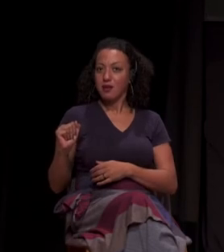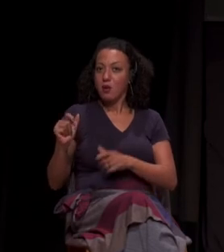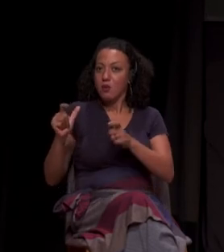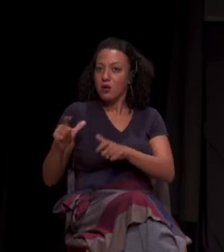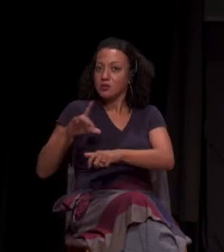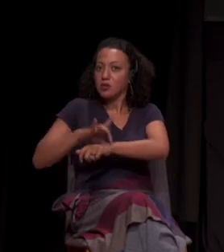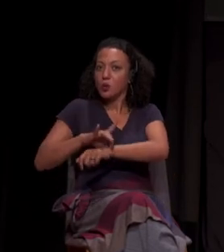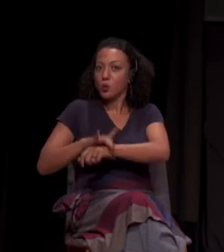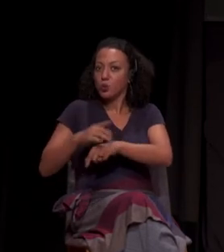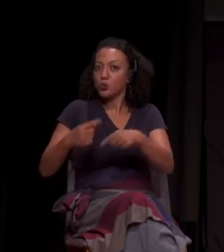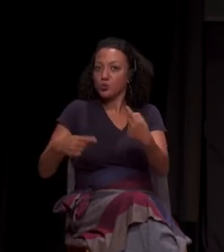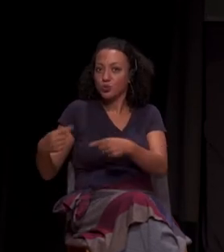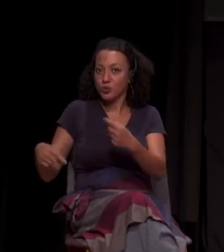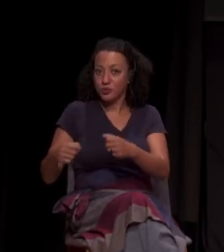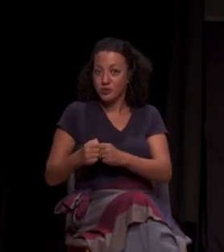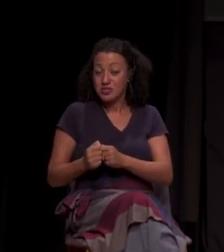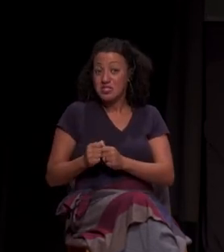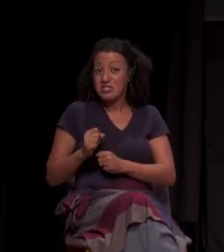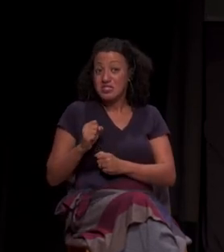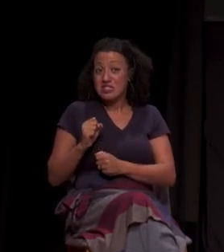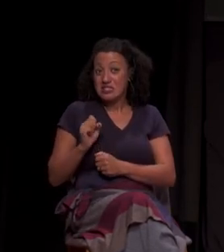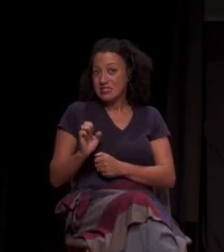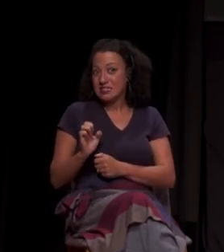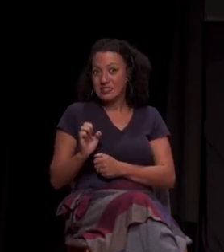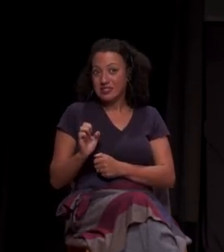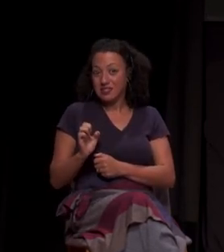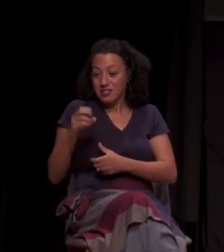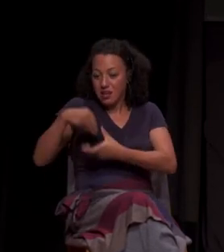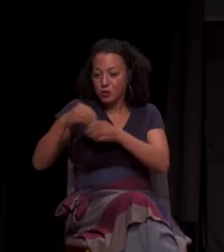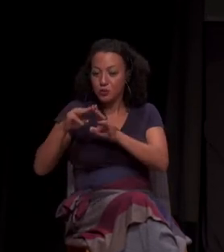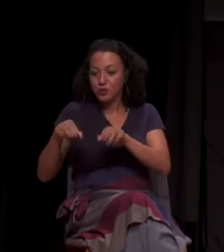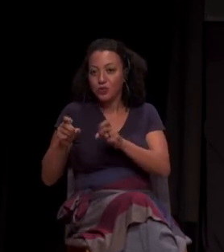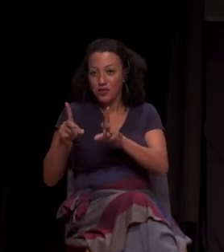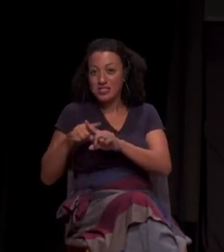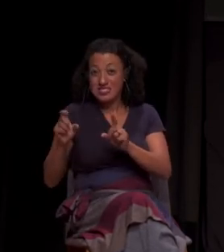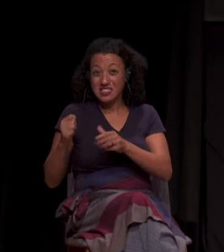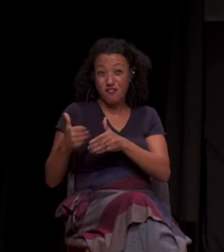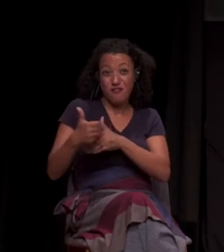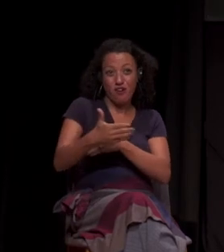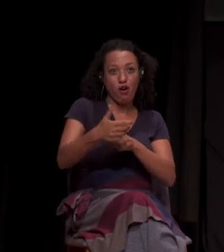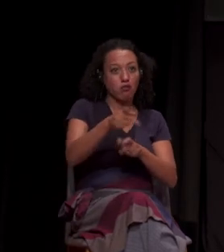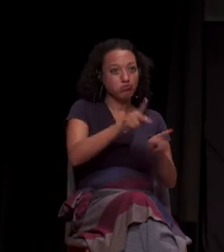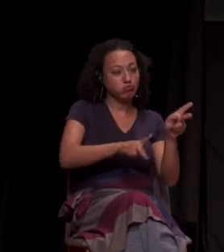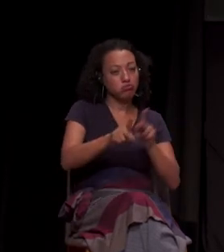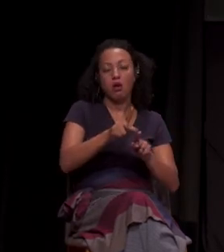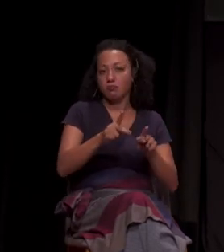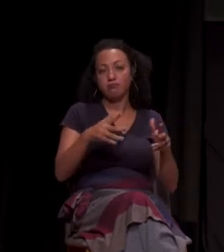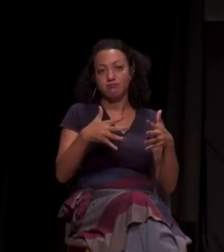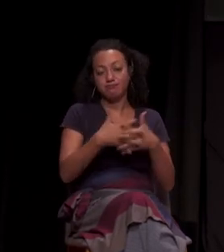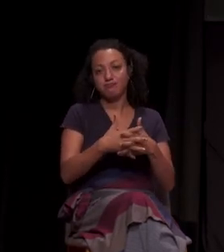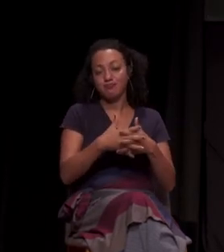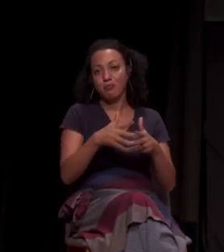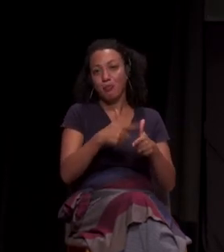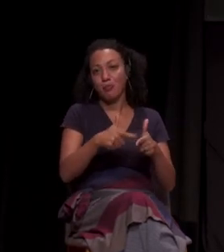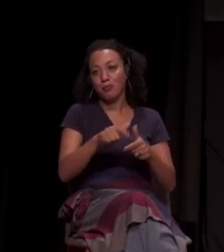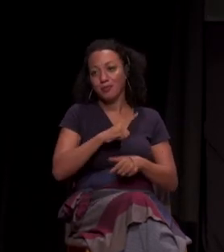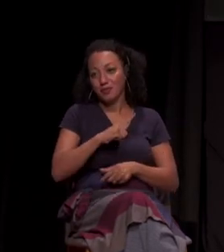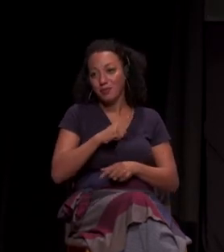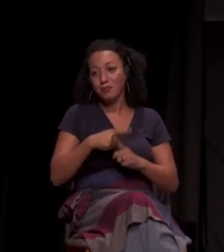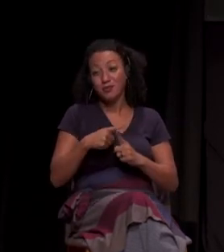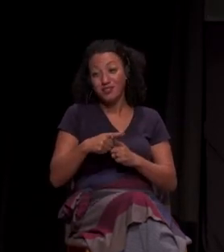the public domain, that is when it can become very problematic, because we are still a conservative